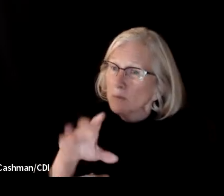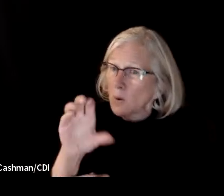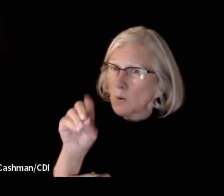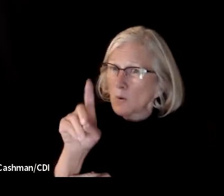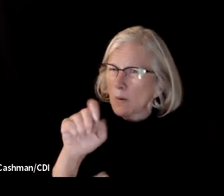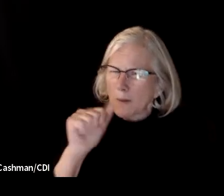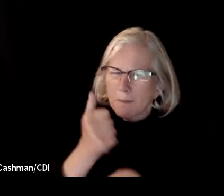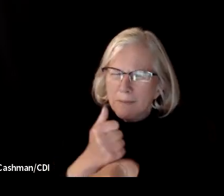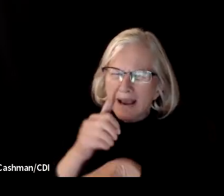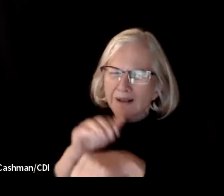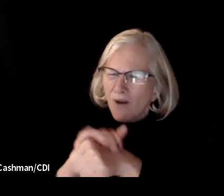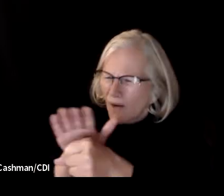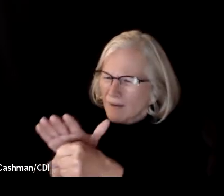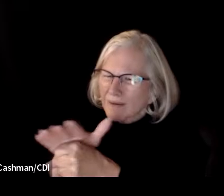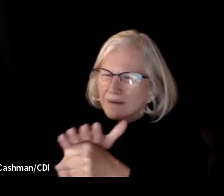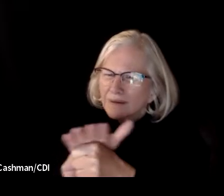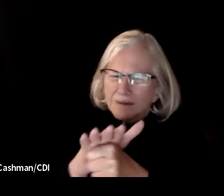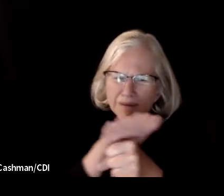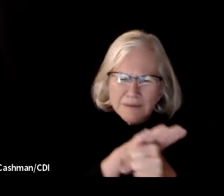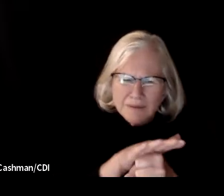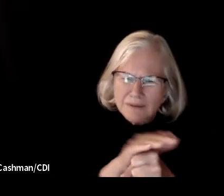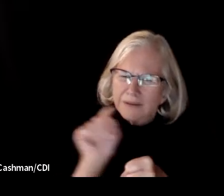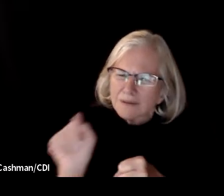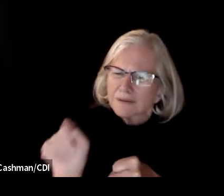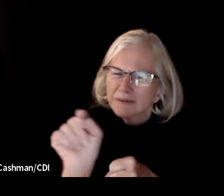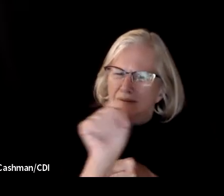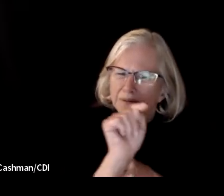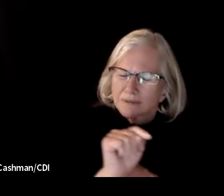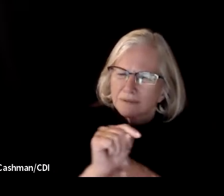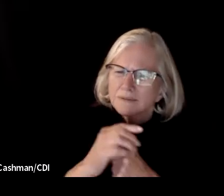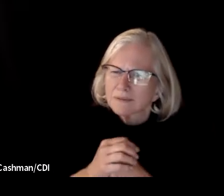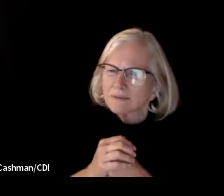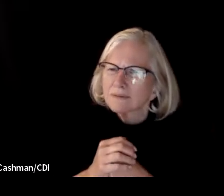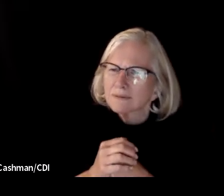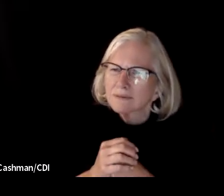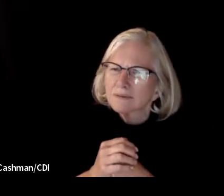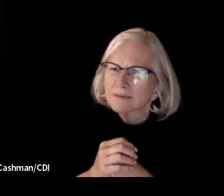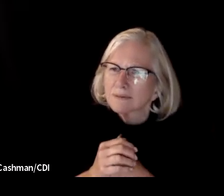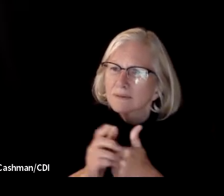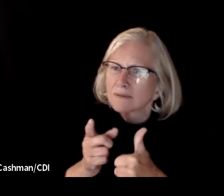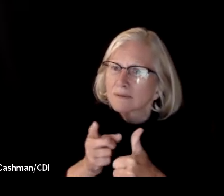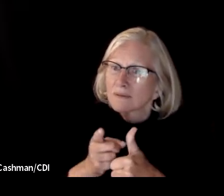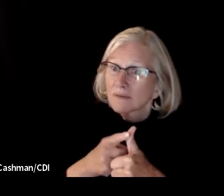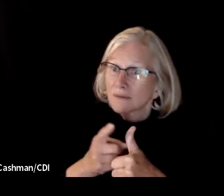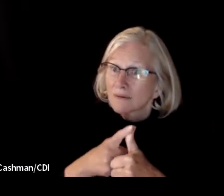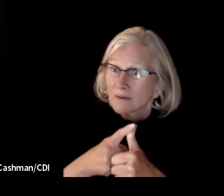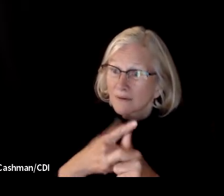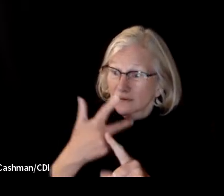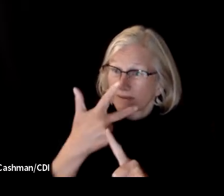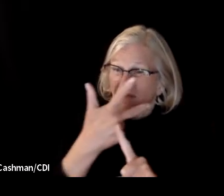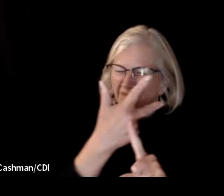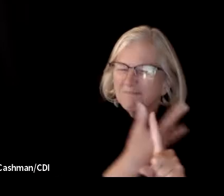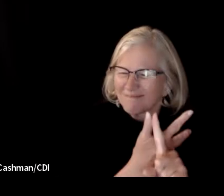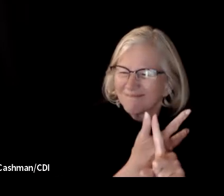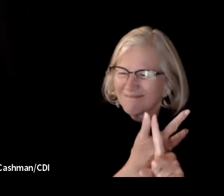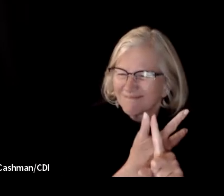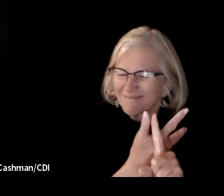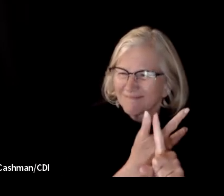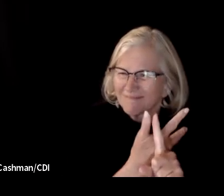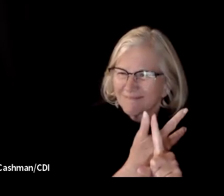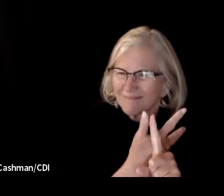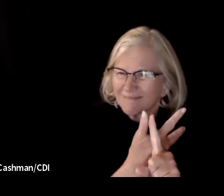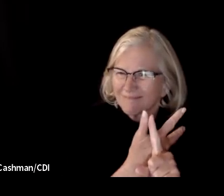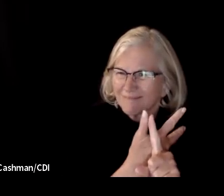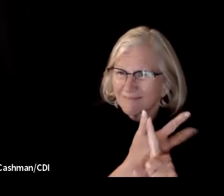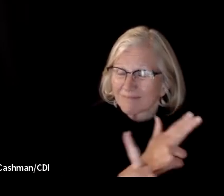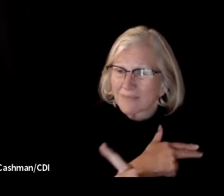in the past, so in the first quartile, the most vulnerable zip codes, hospitalization rates are increasing even more quickly than